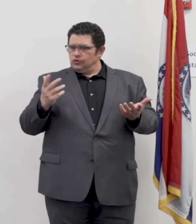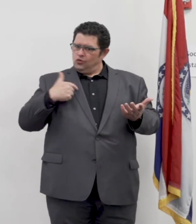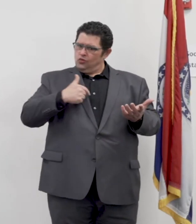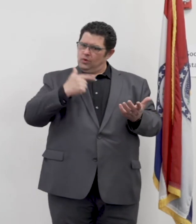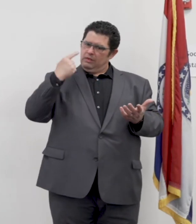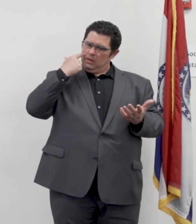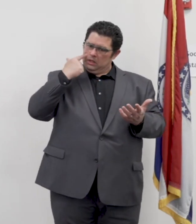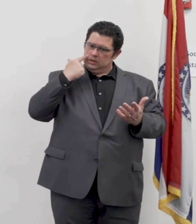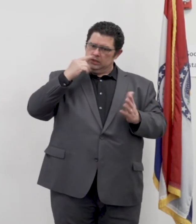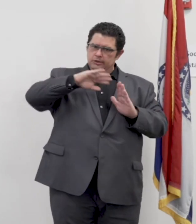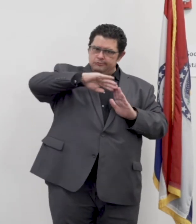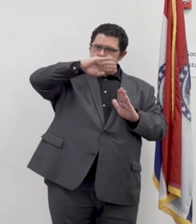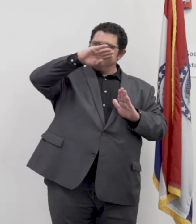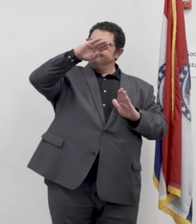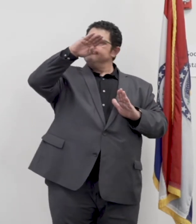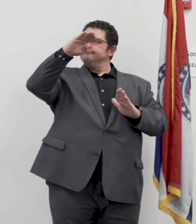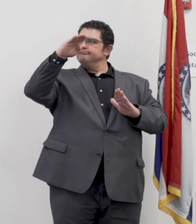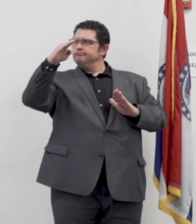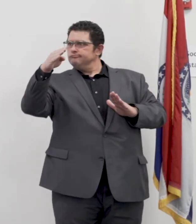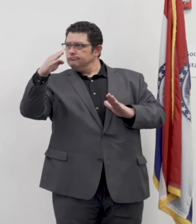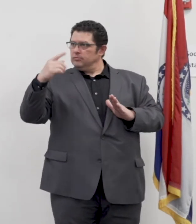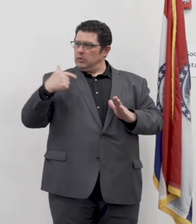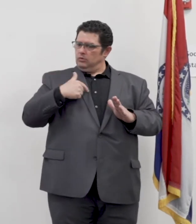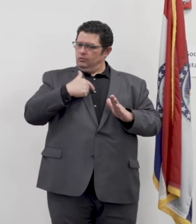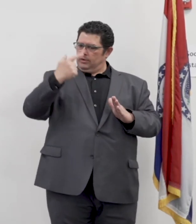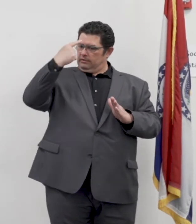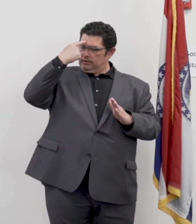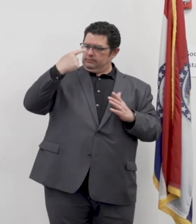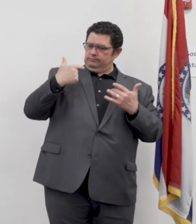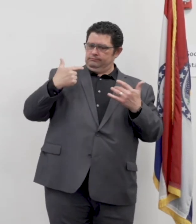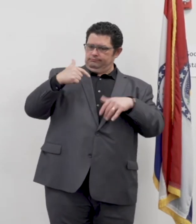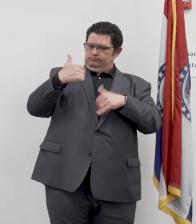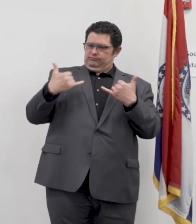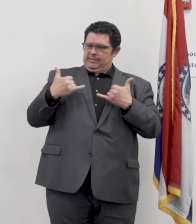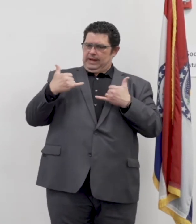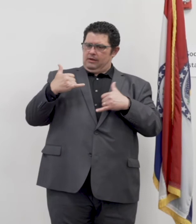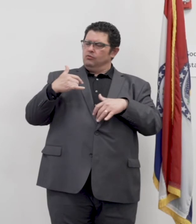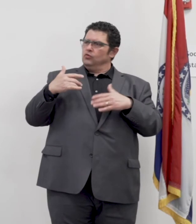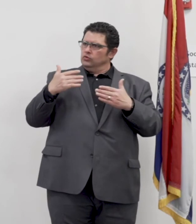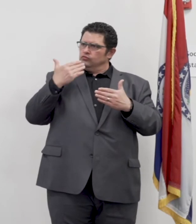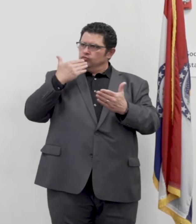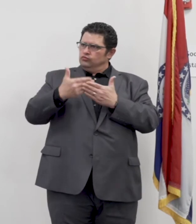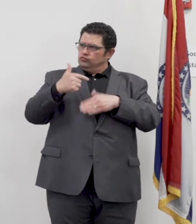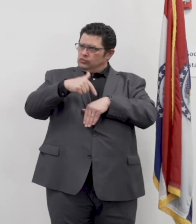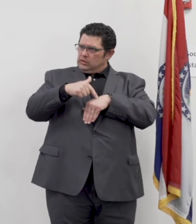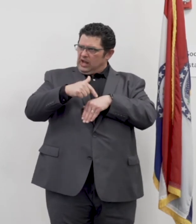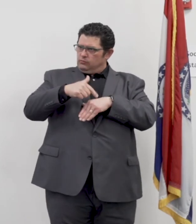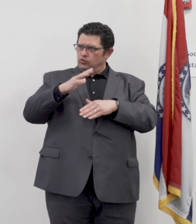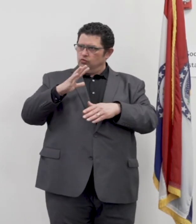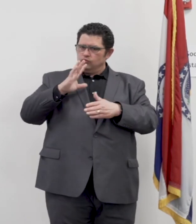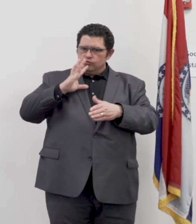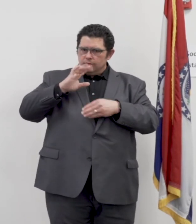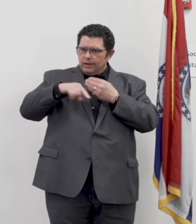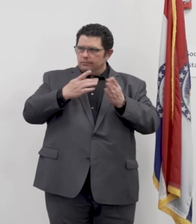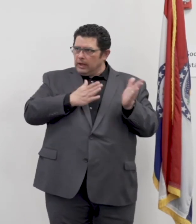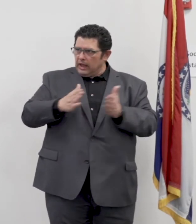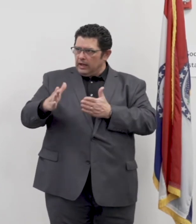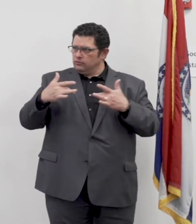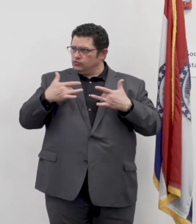way, and we believe now is the time to talk about that plan and talk about that reopening strategy. This is a more